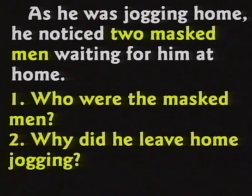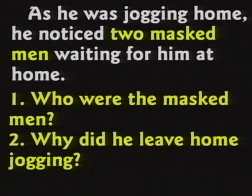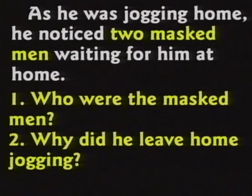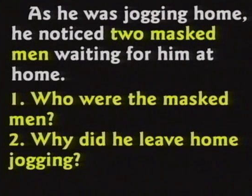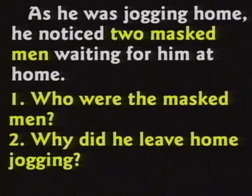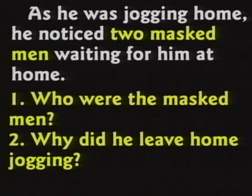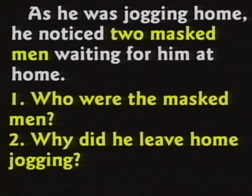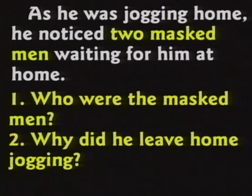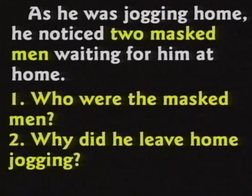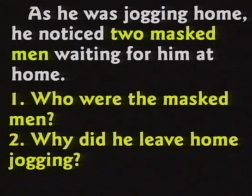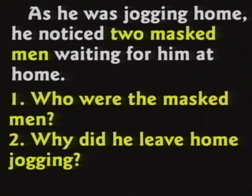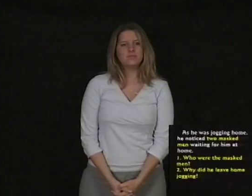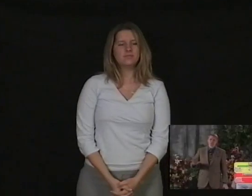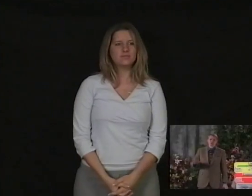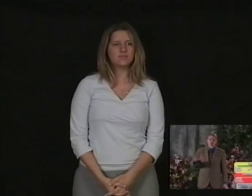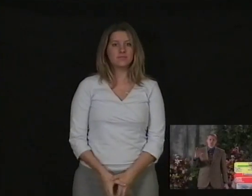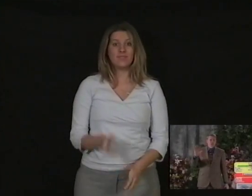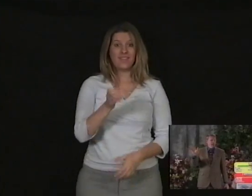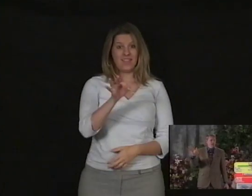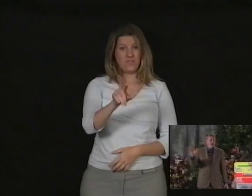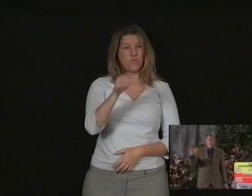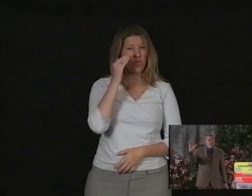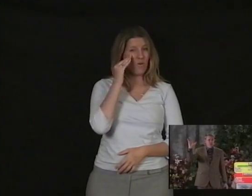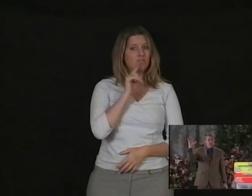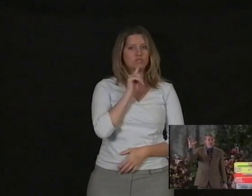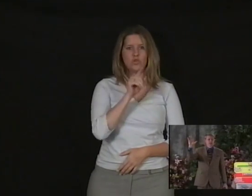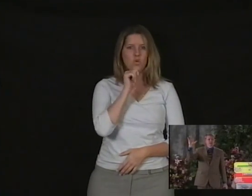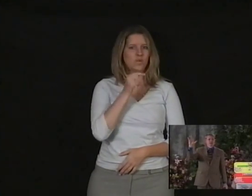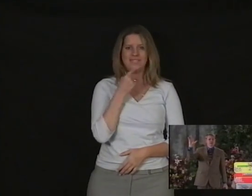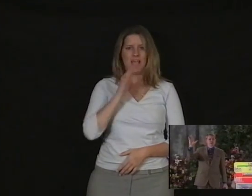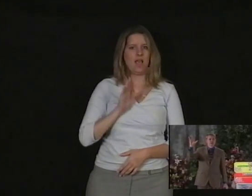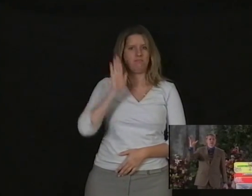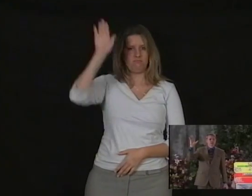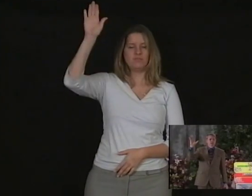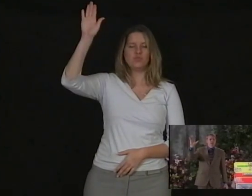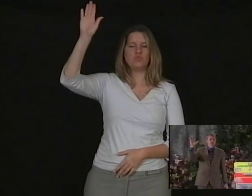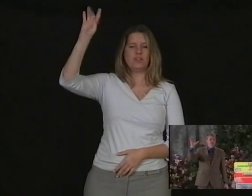did he leave home jogging? If you know for sure, don't say it out loud, just raise your hand.